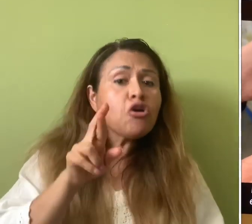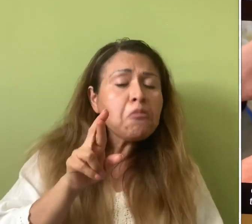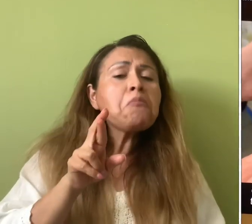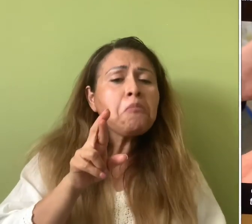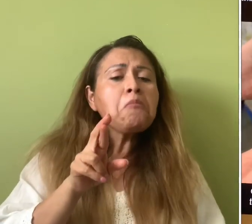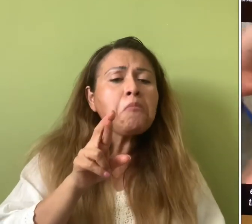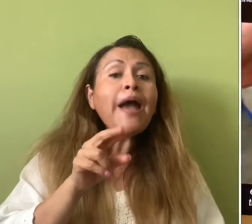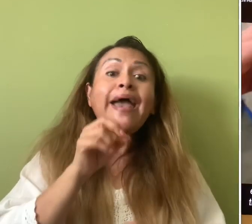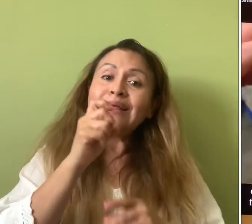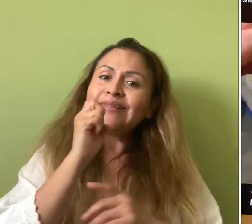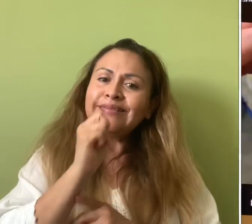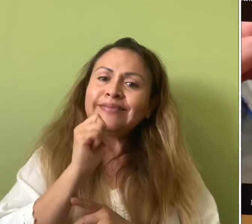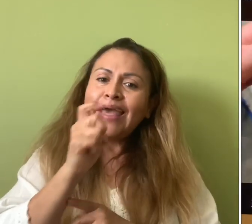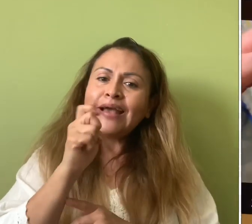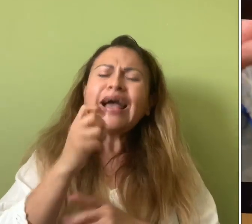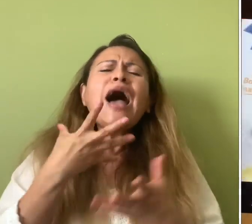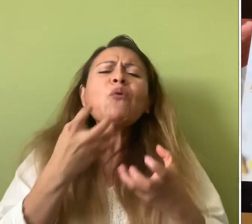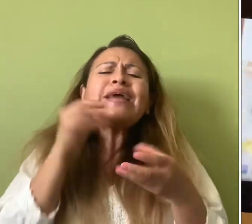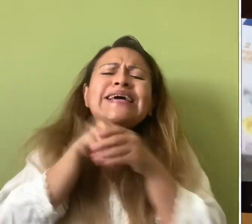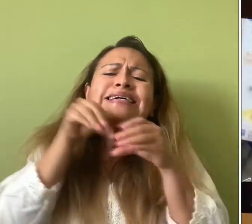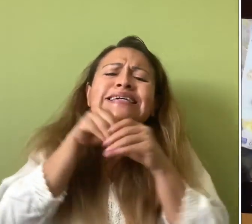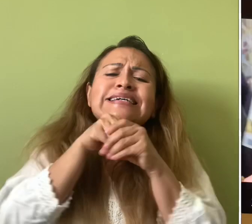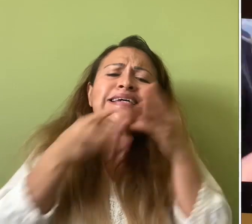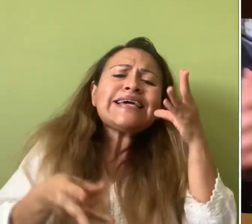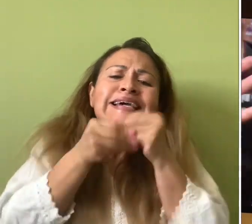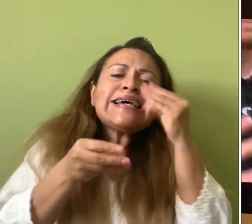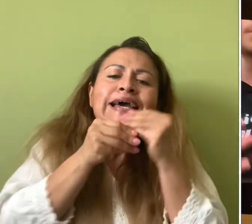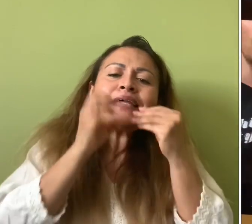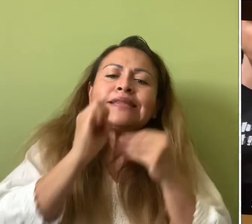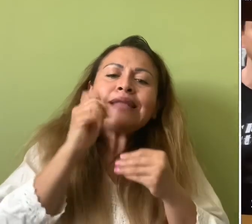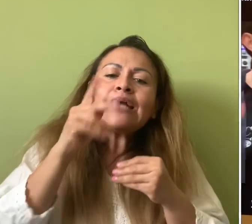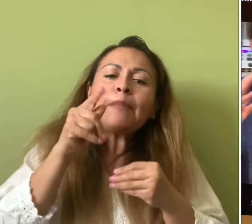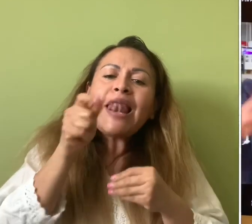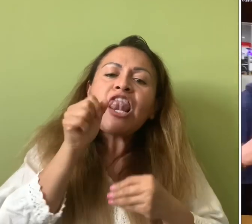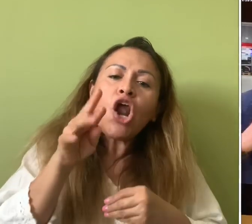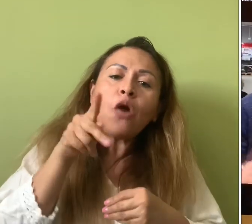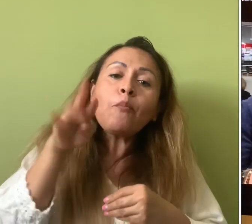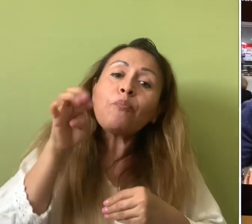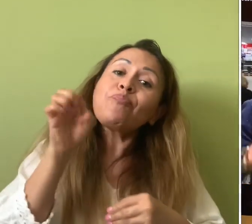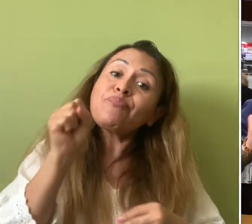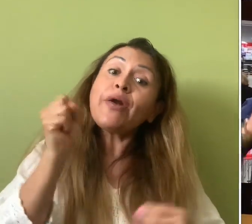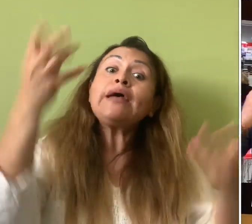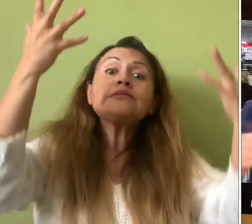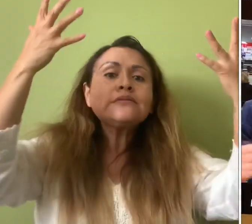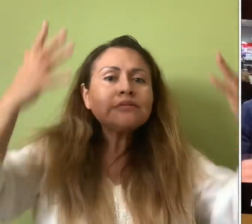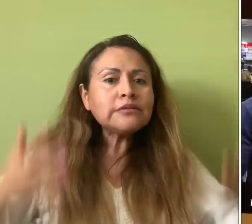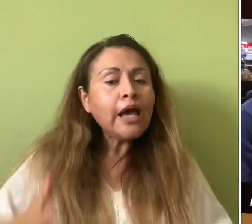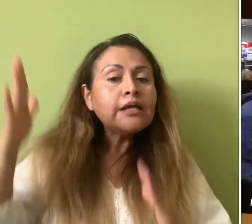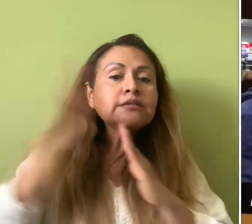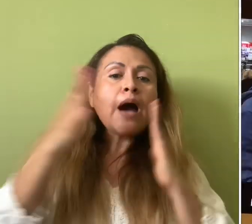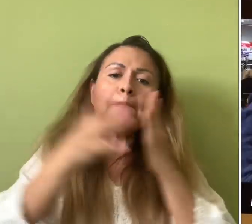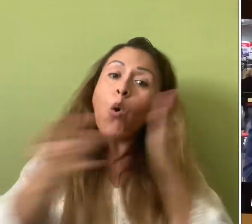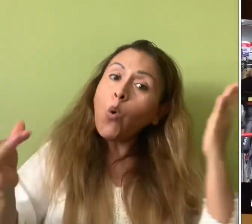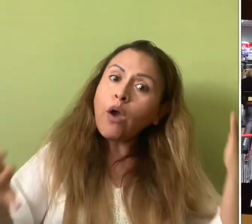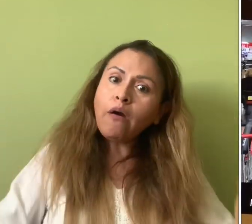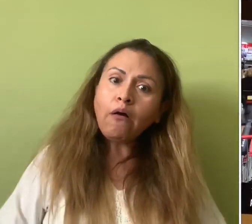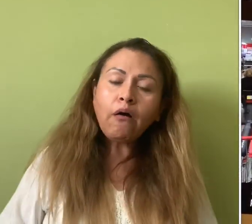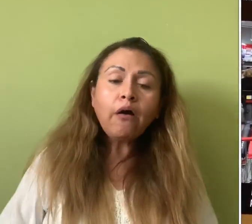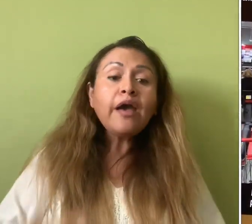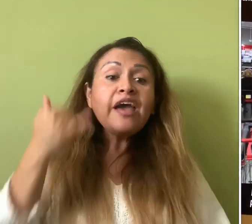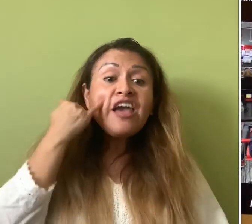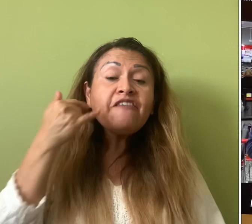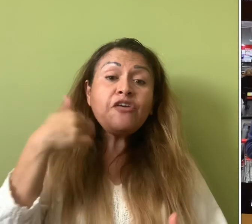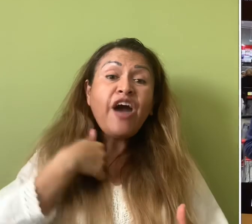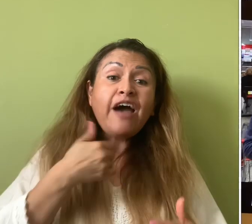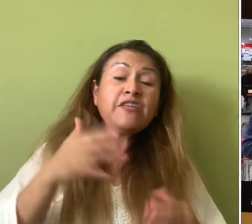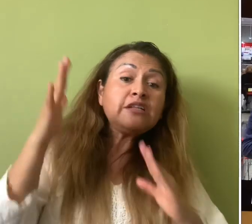expeller press. Someone just pencil that in there. This is a premium brand. You guys got to be using premium oils. This really bugs me. When you have a premium product charging